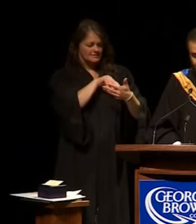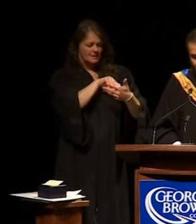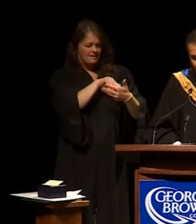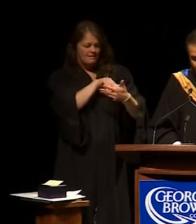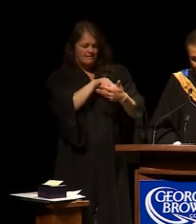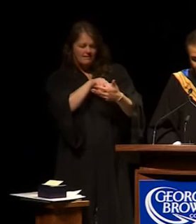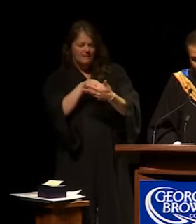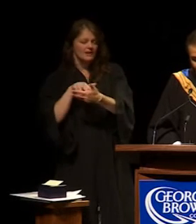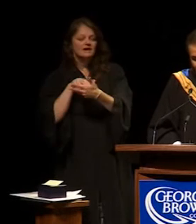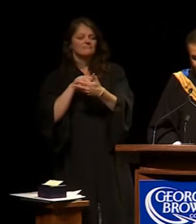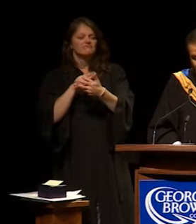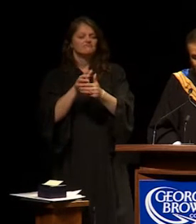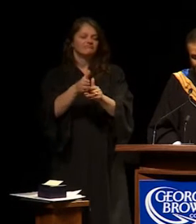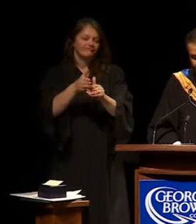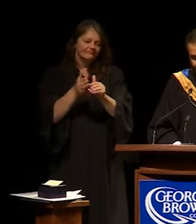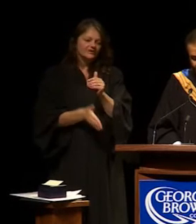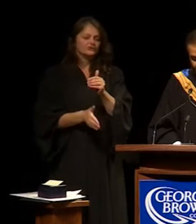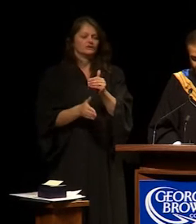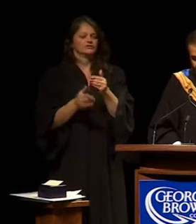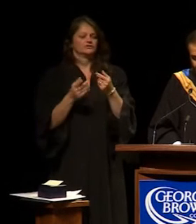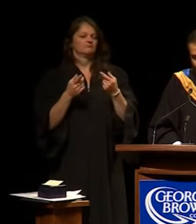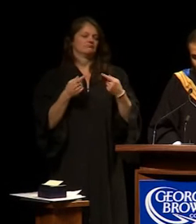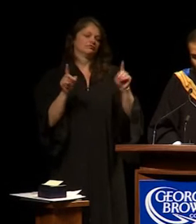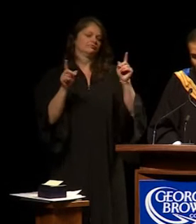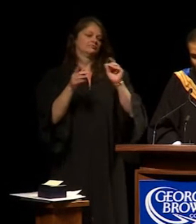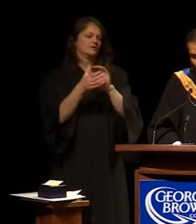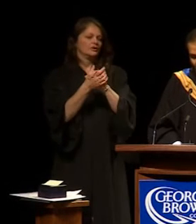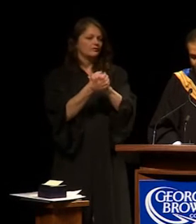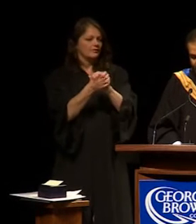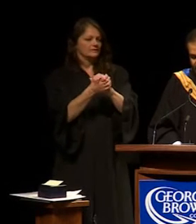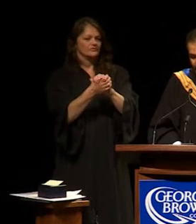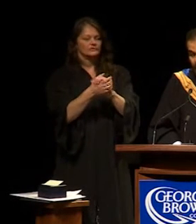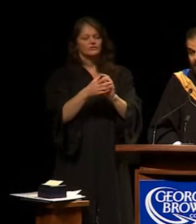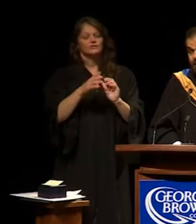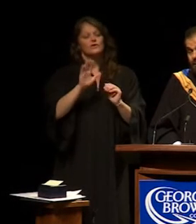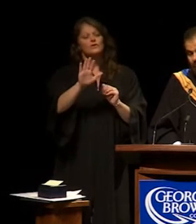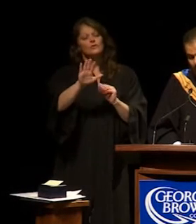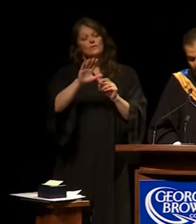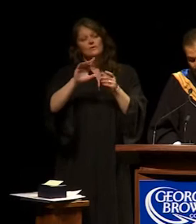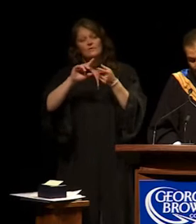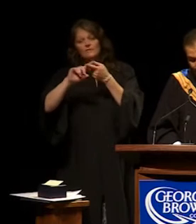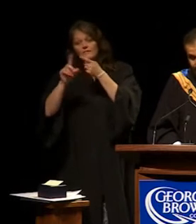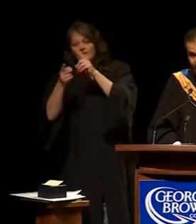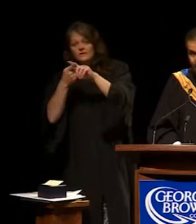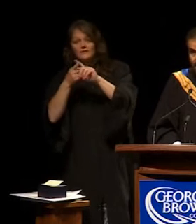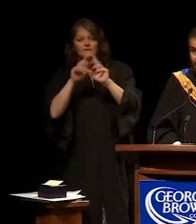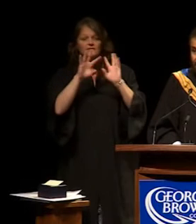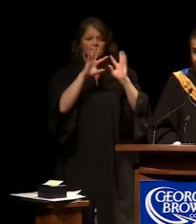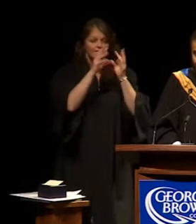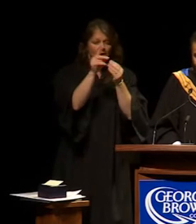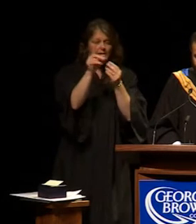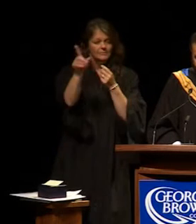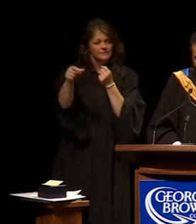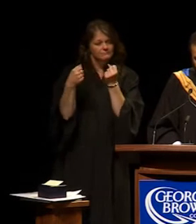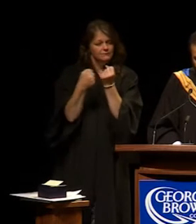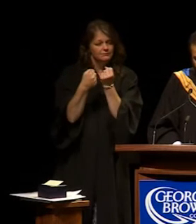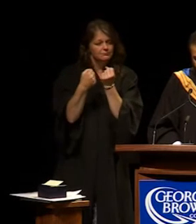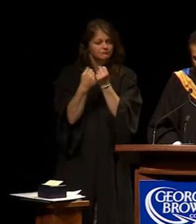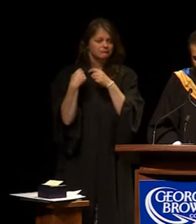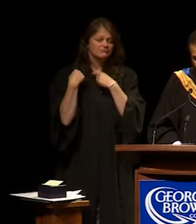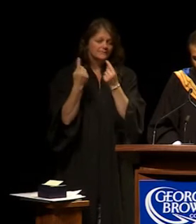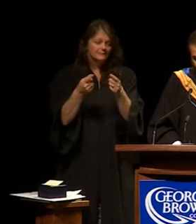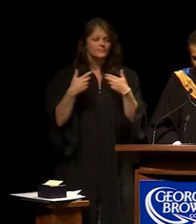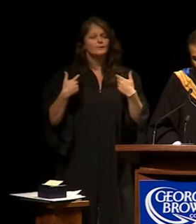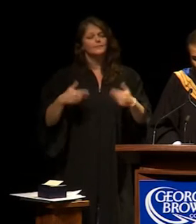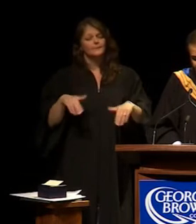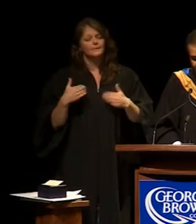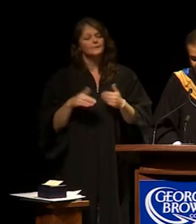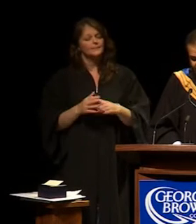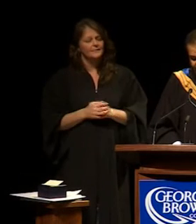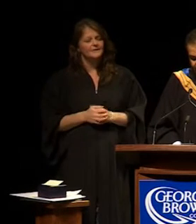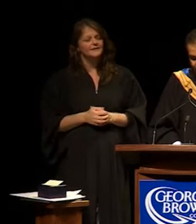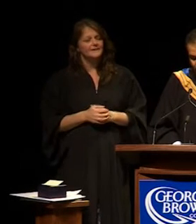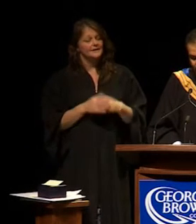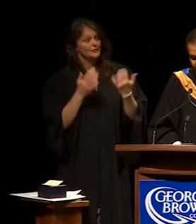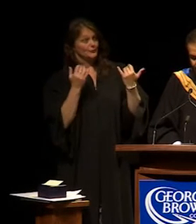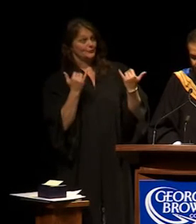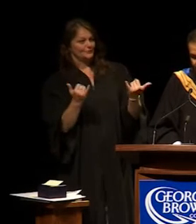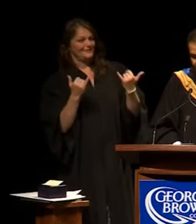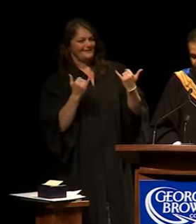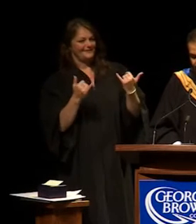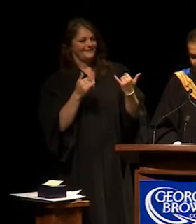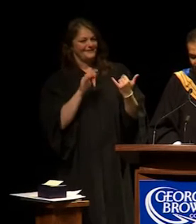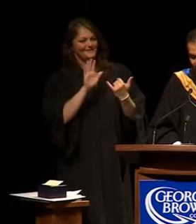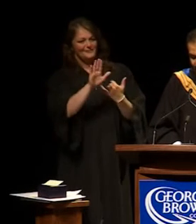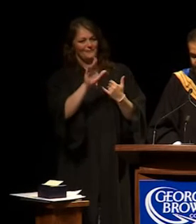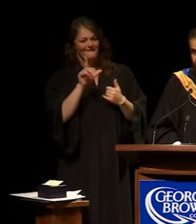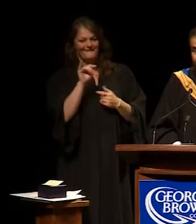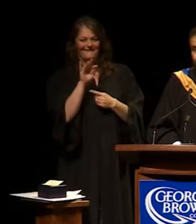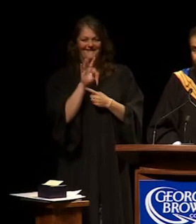and to your families and friends who have supported you. Today, you start a new chapter